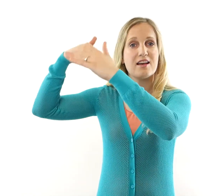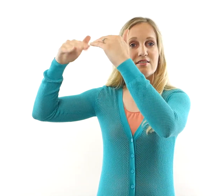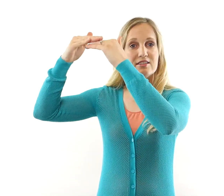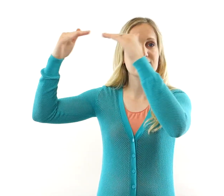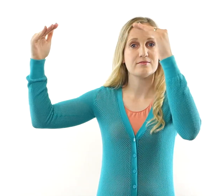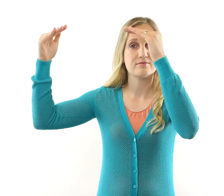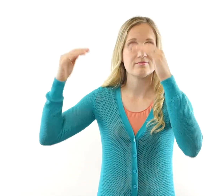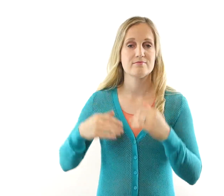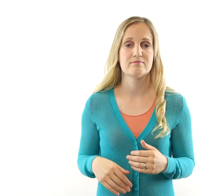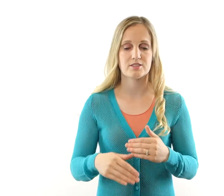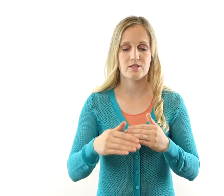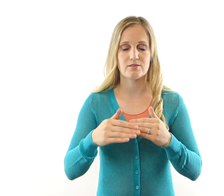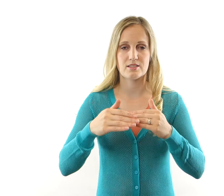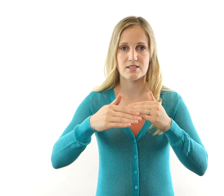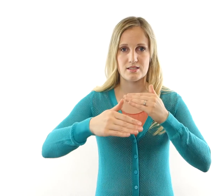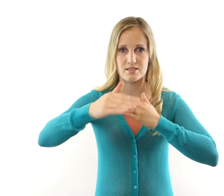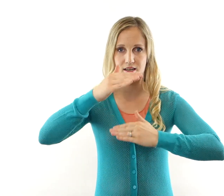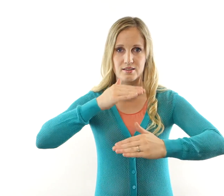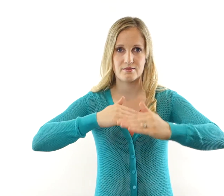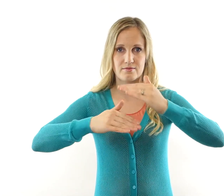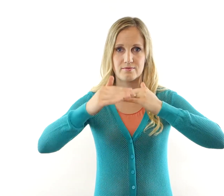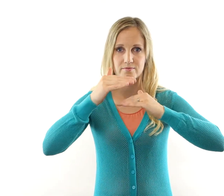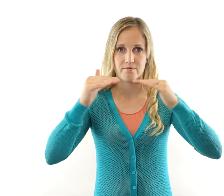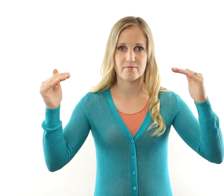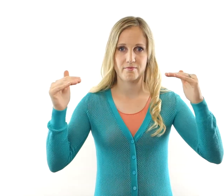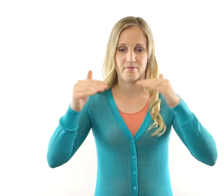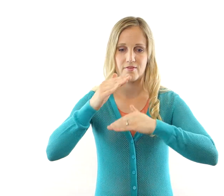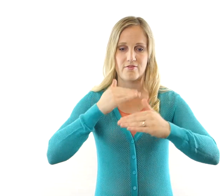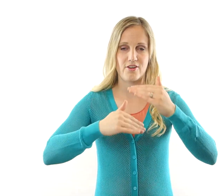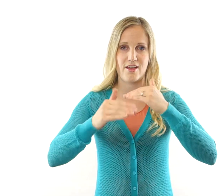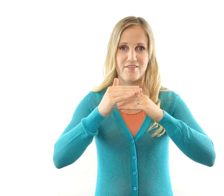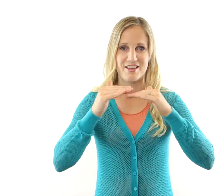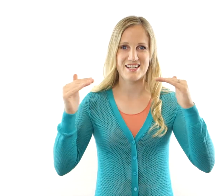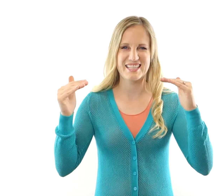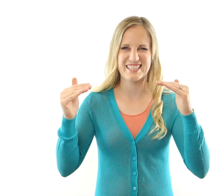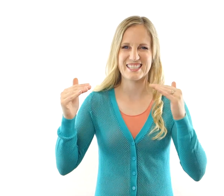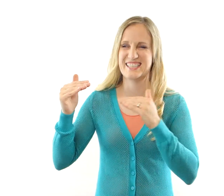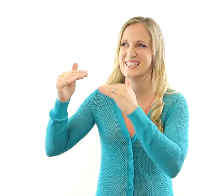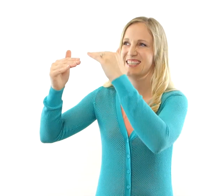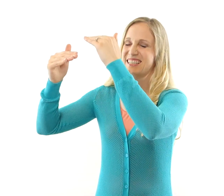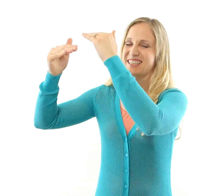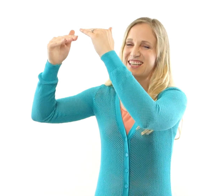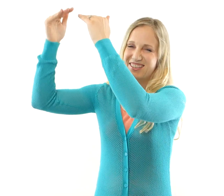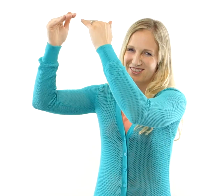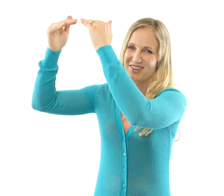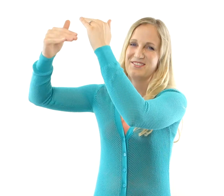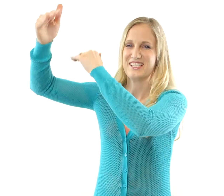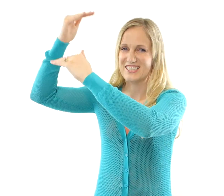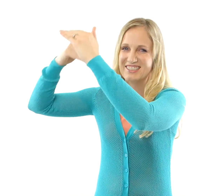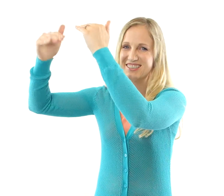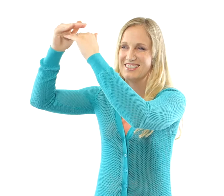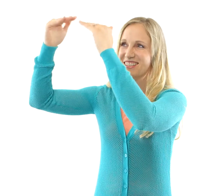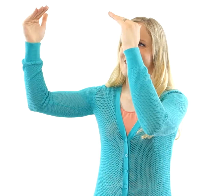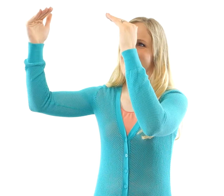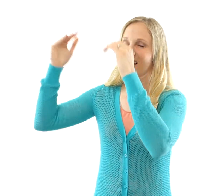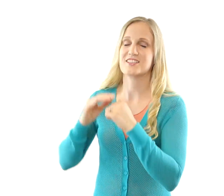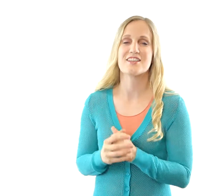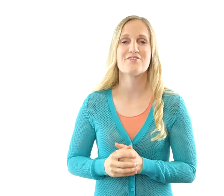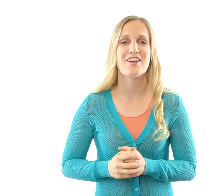heaven. So this is the sign for heaven. And then we'll go up here. That's a sign for